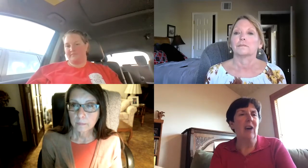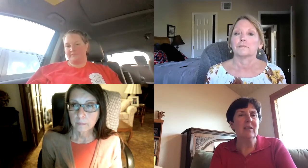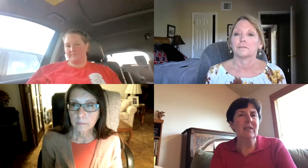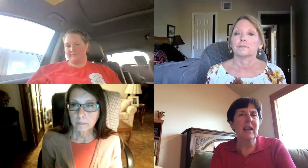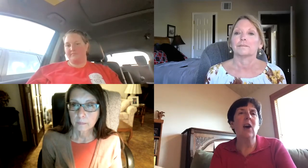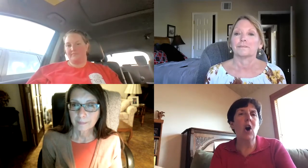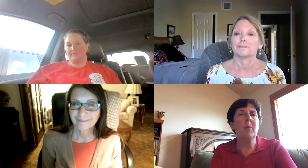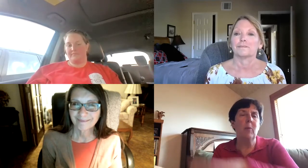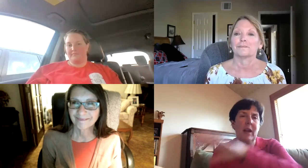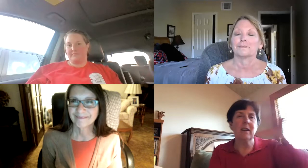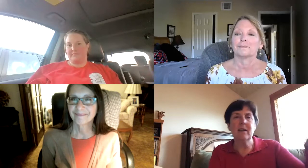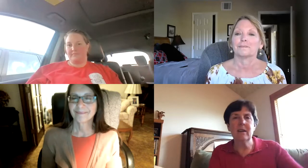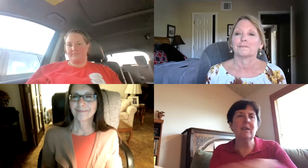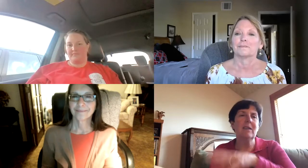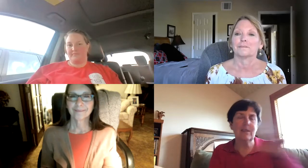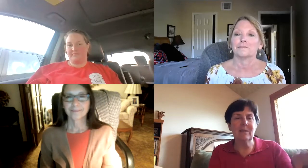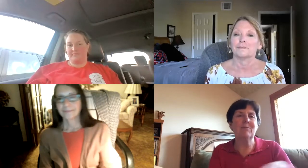get out. And I hope when